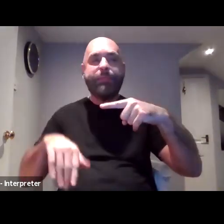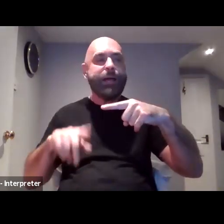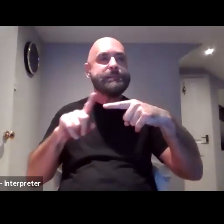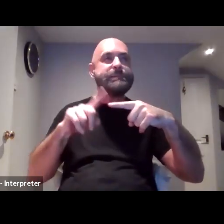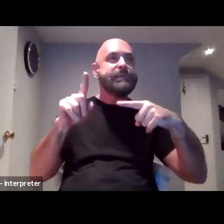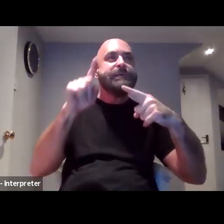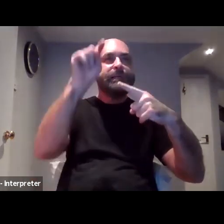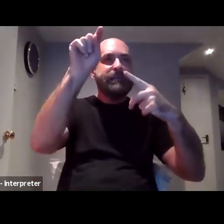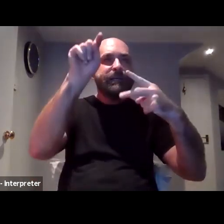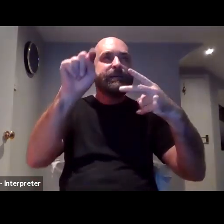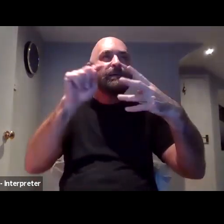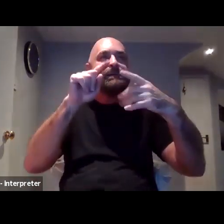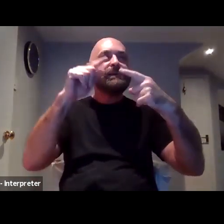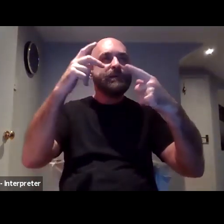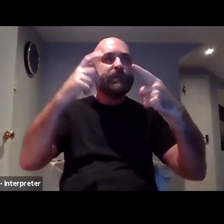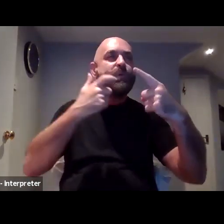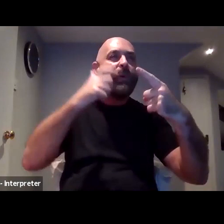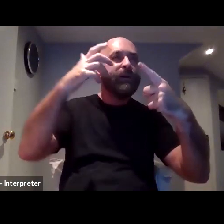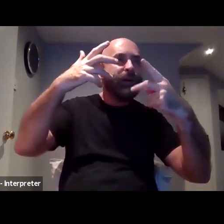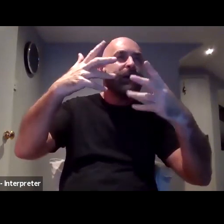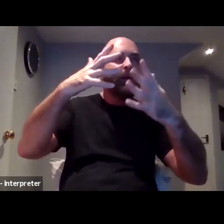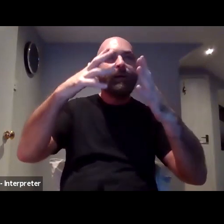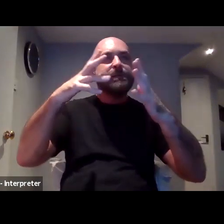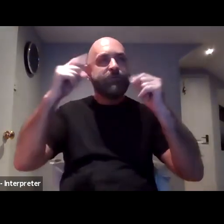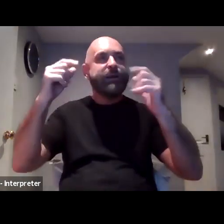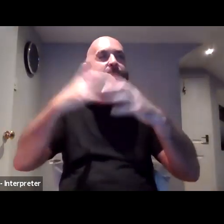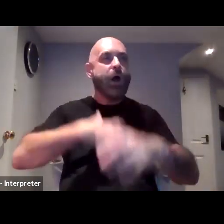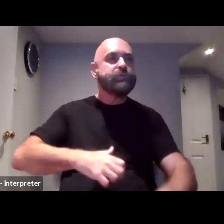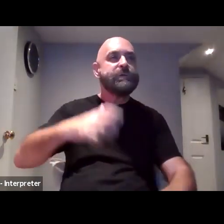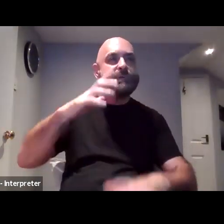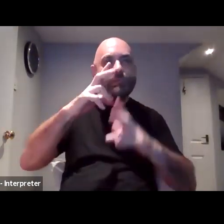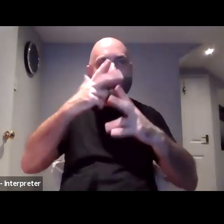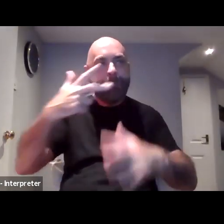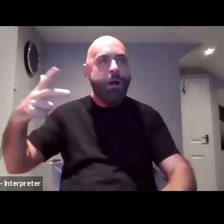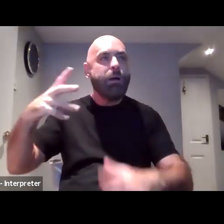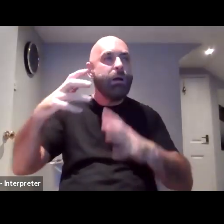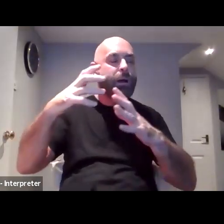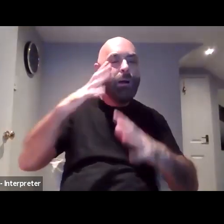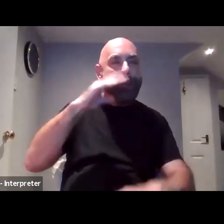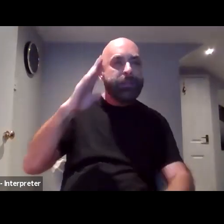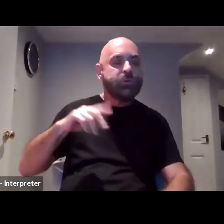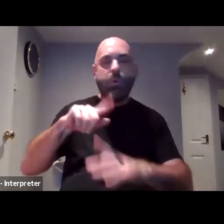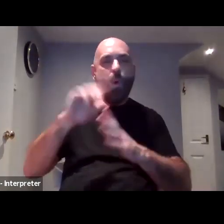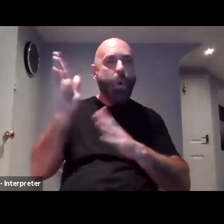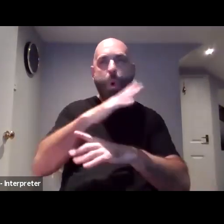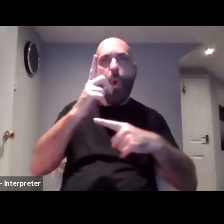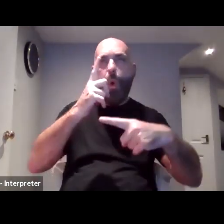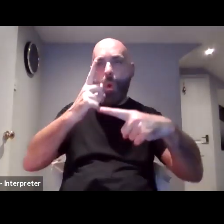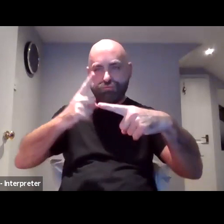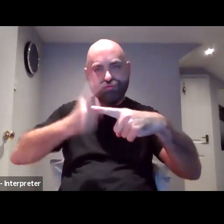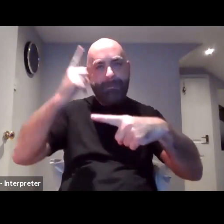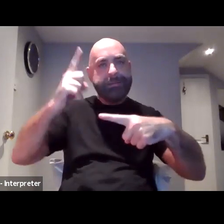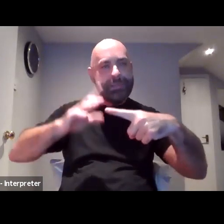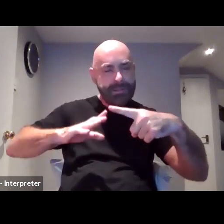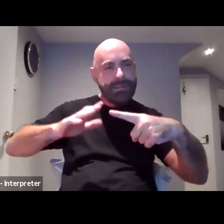Estonia, Norway, Slovakia, Hungary, Denmark, Belgium, Austria, Japan. All of these countries had a more rapid improvement in life expectancy